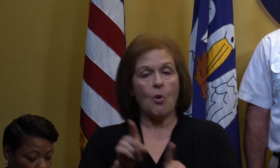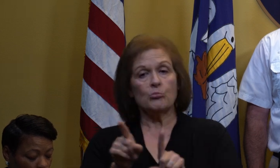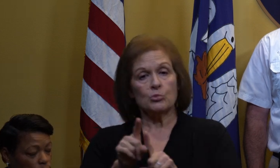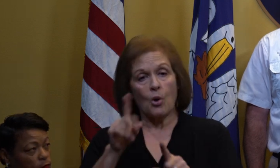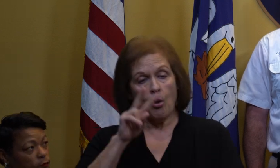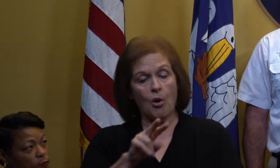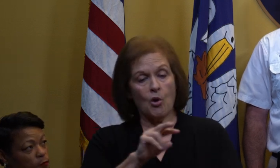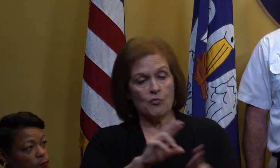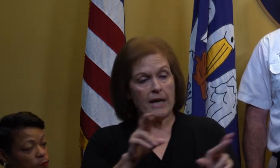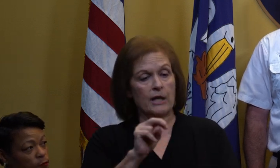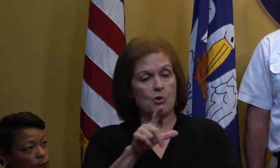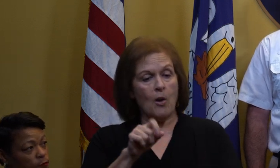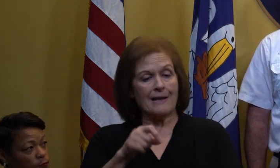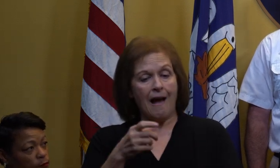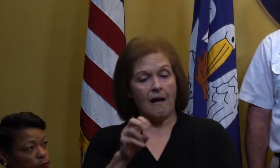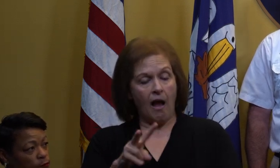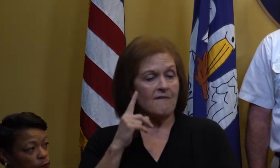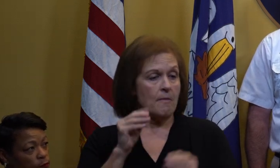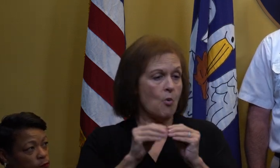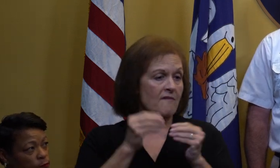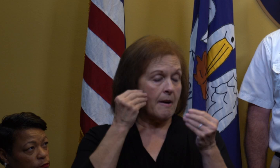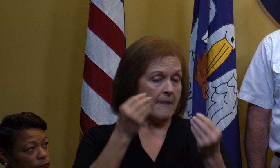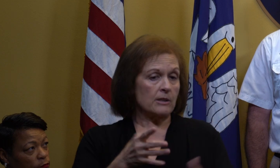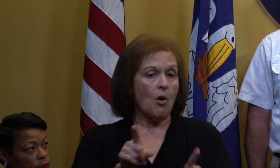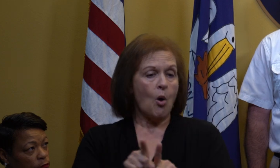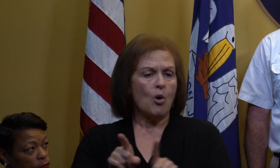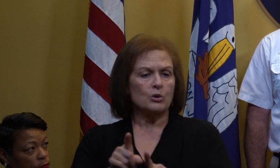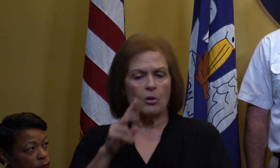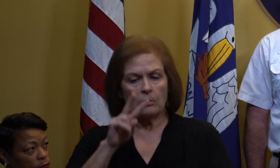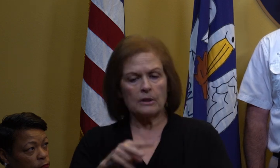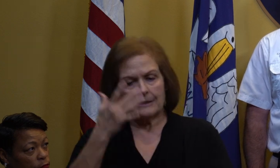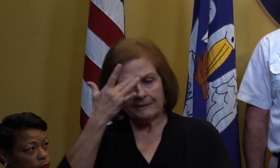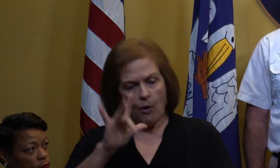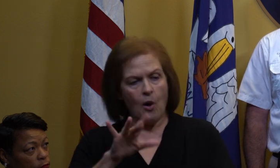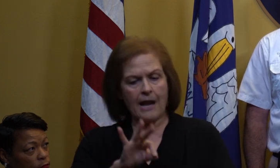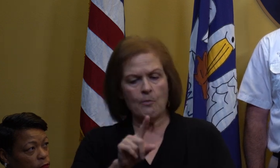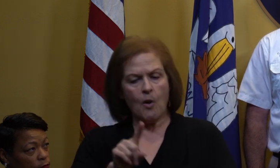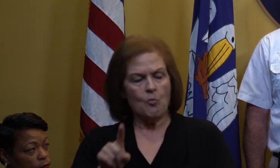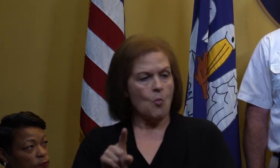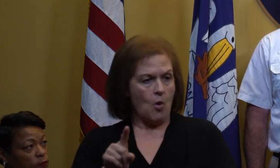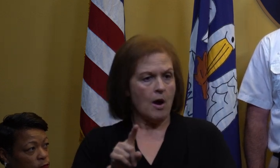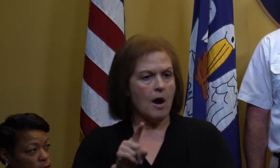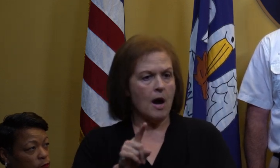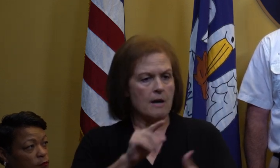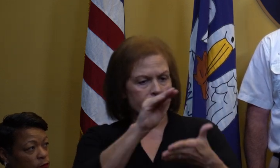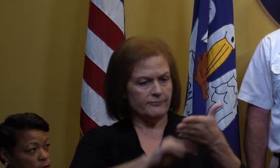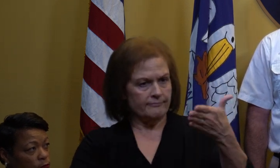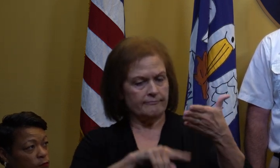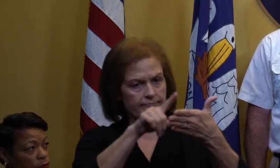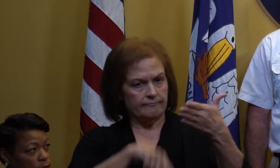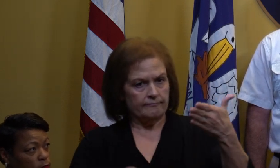to visit ready.noaa.gov for more information, and also to create a Smart 911 profile. The Smart 911